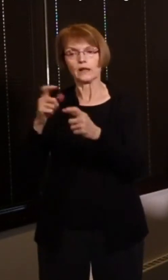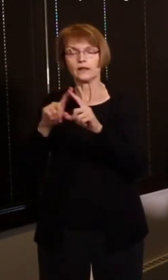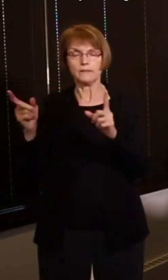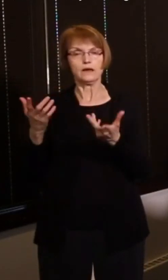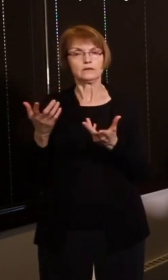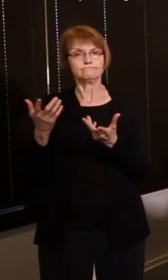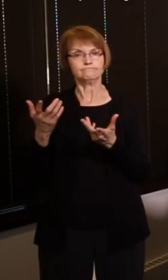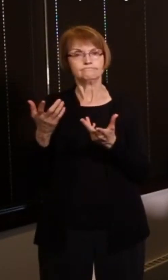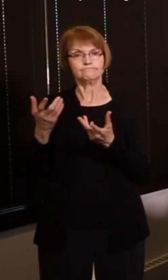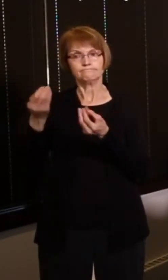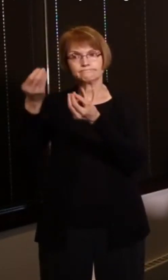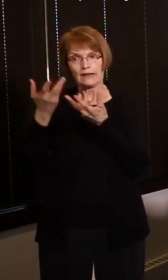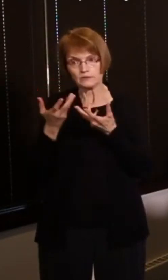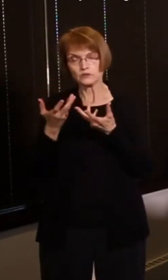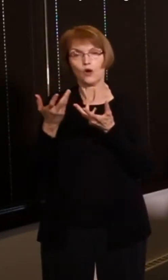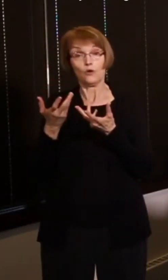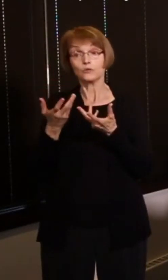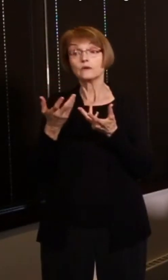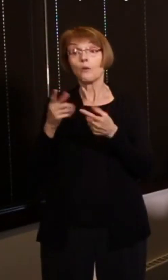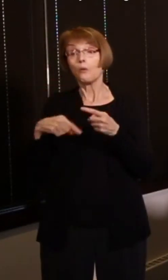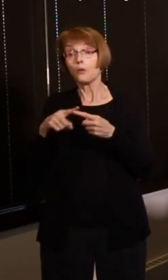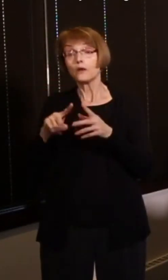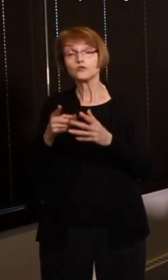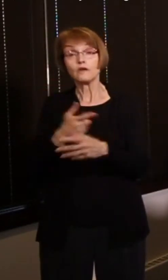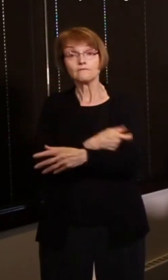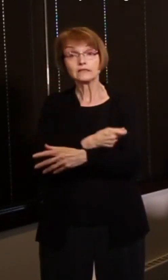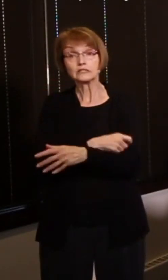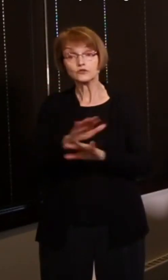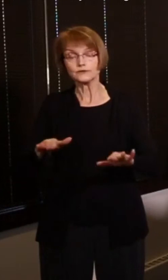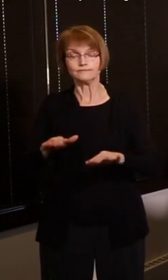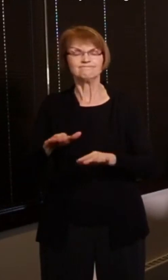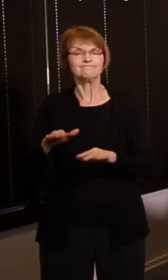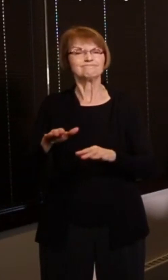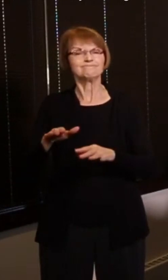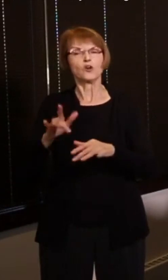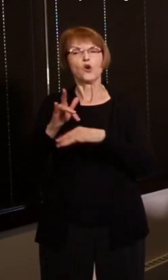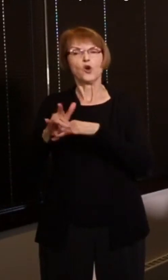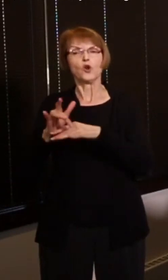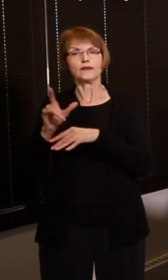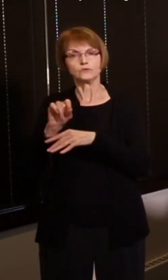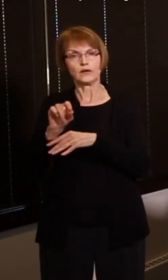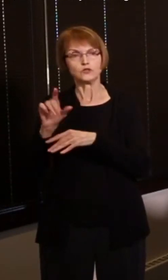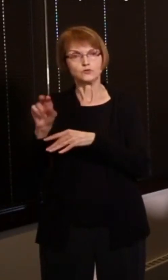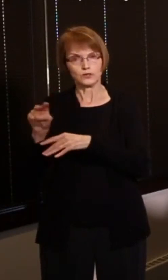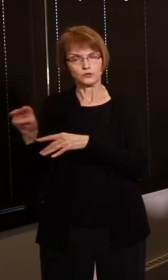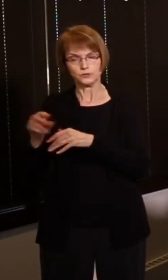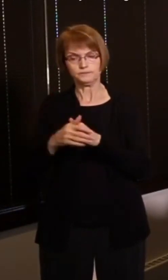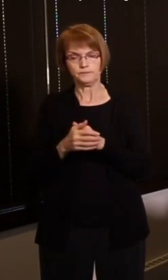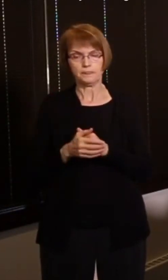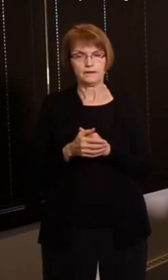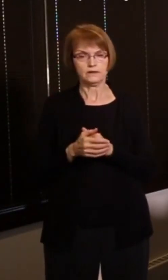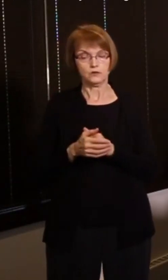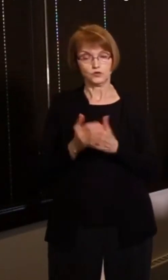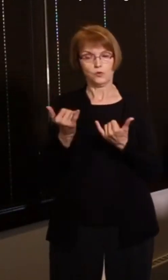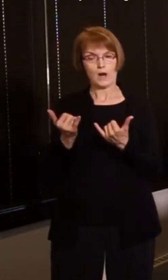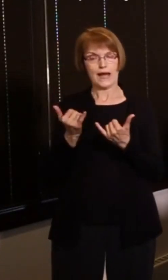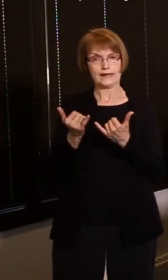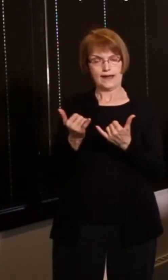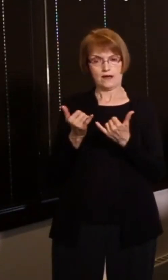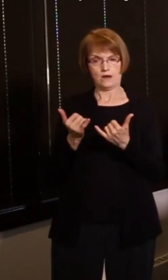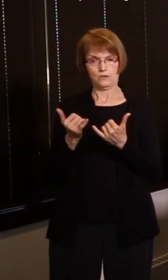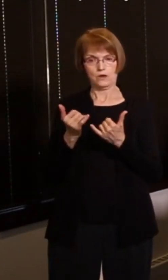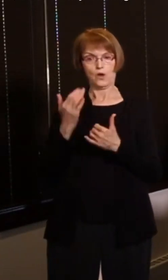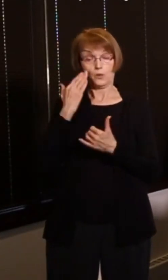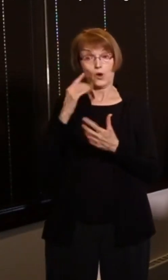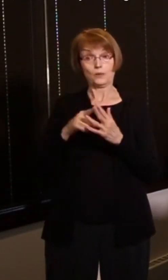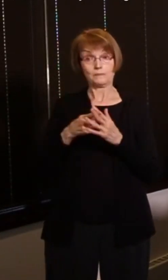been giving out for those vaccinations. Where do you think we stand on the rollout as of now? We know it was